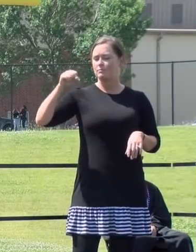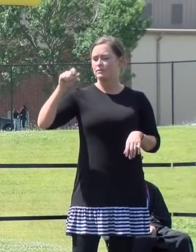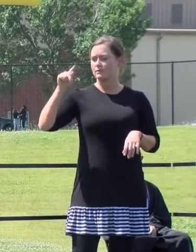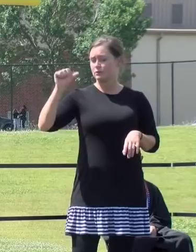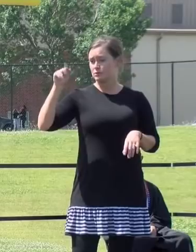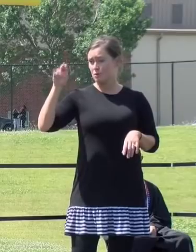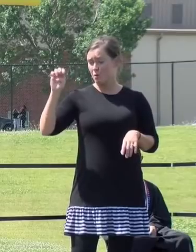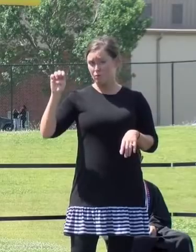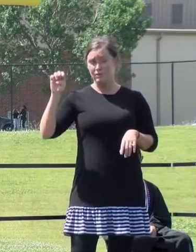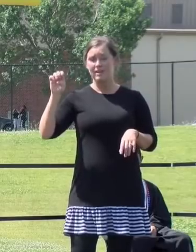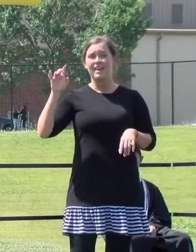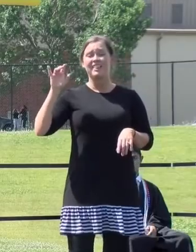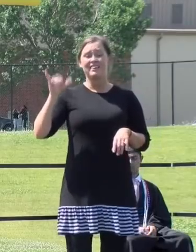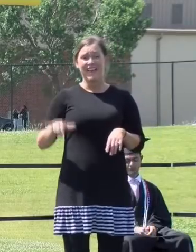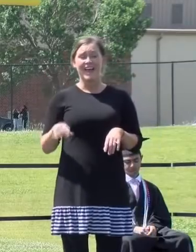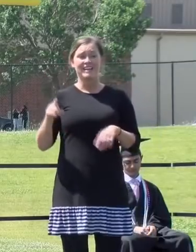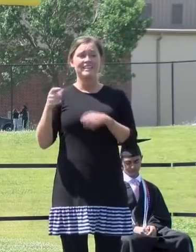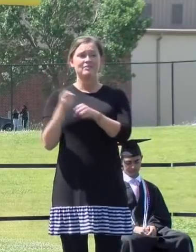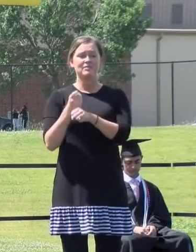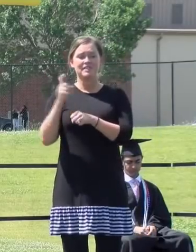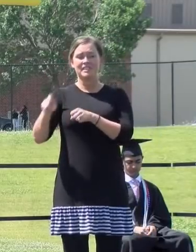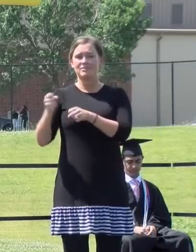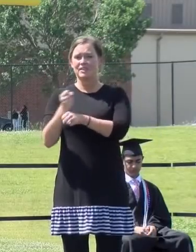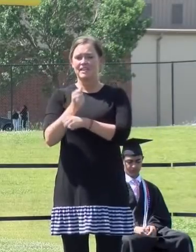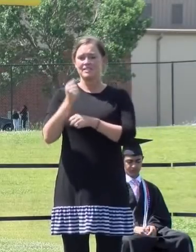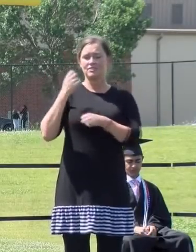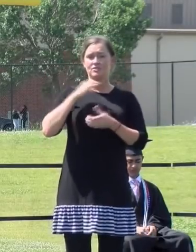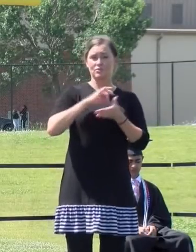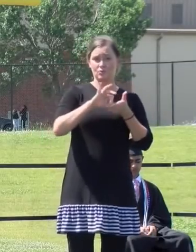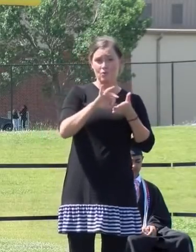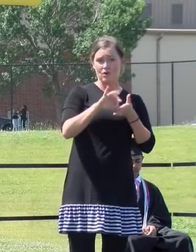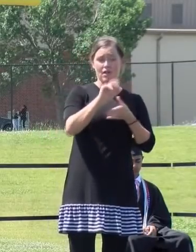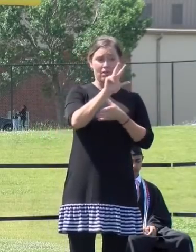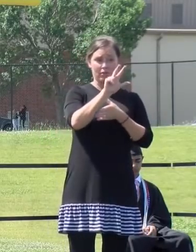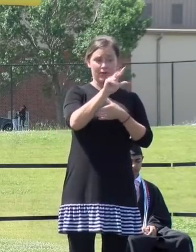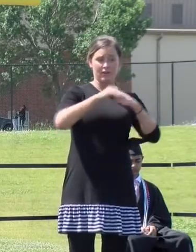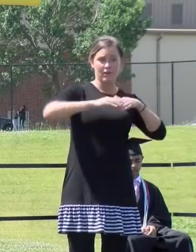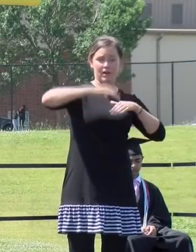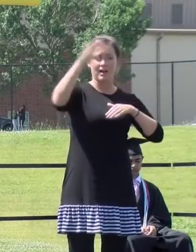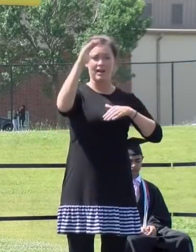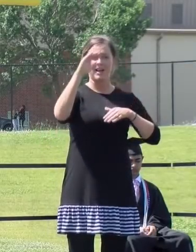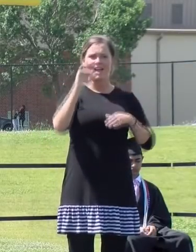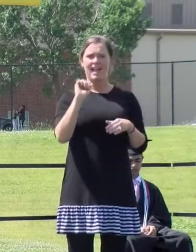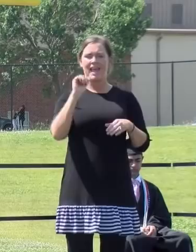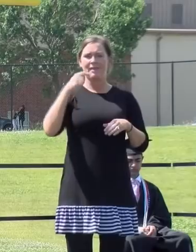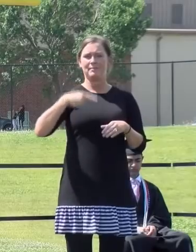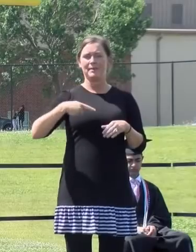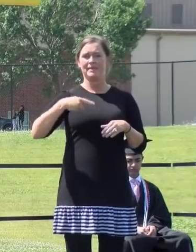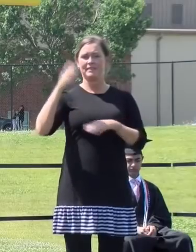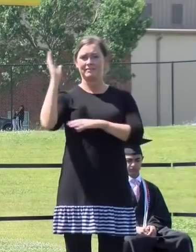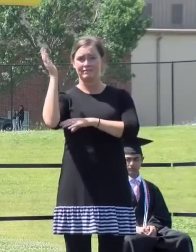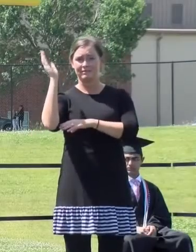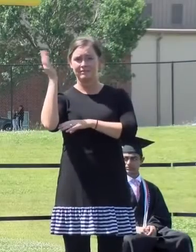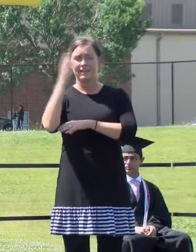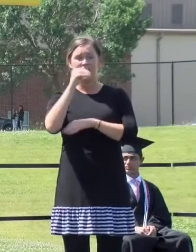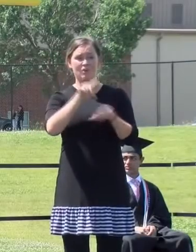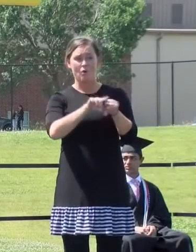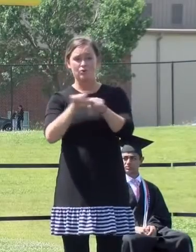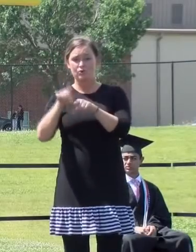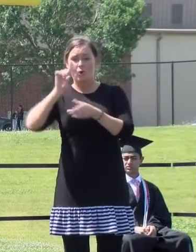To earn this recognition, a student has scores of 3 or higher in AP Seminar and AP